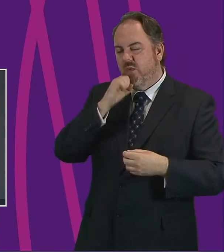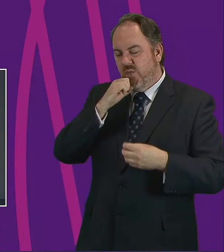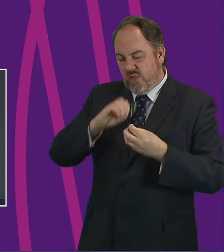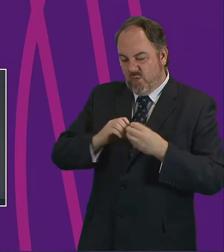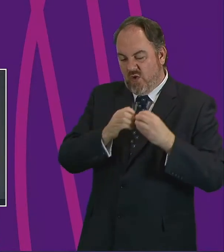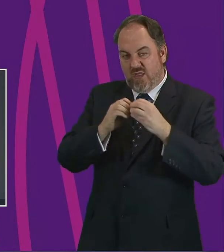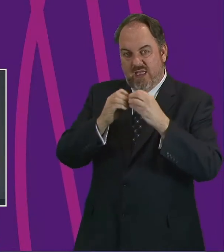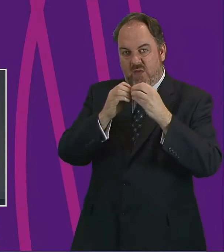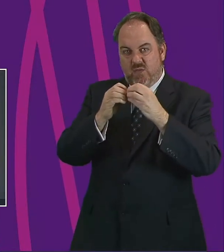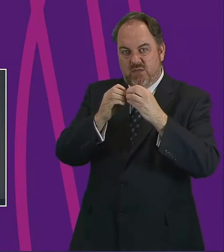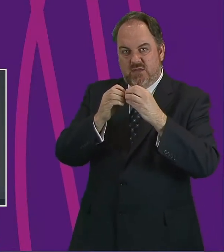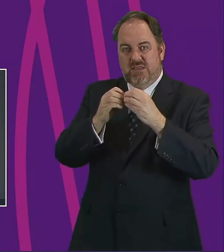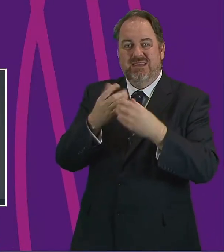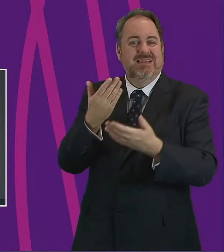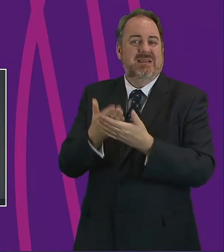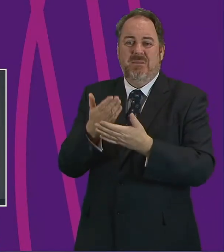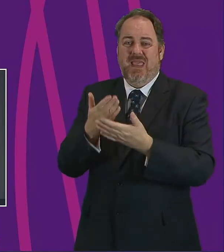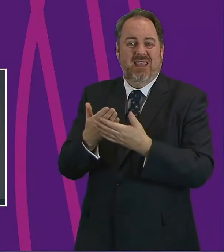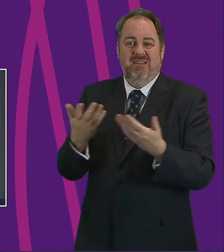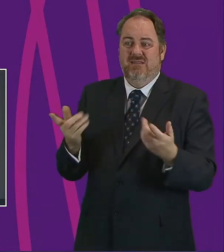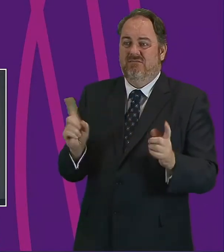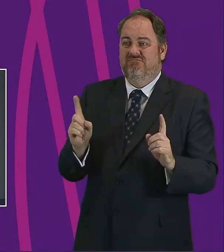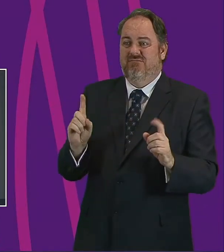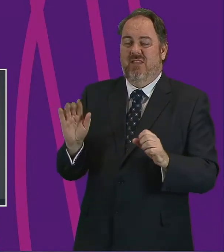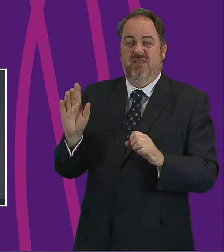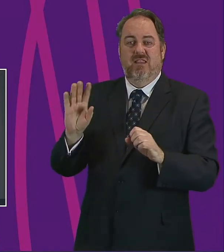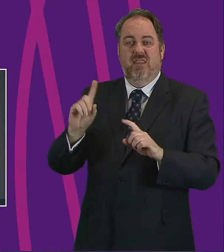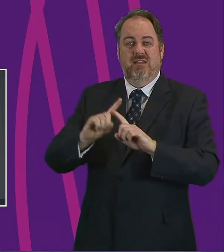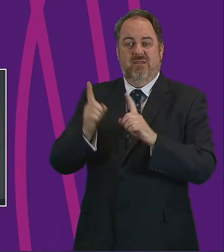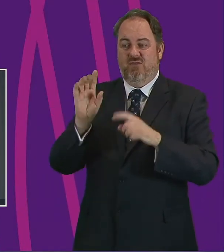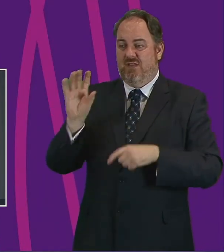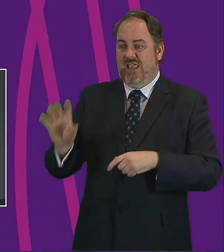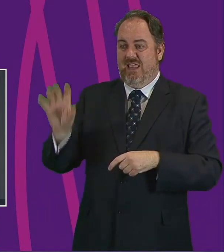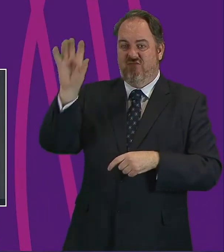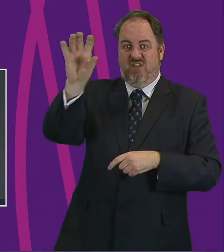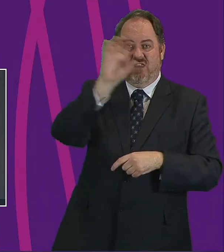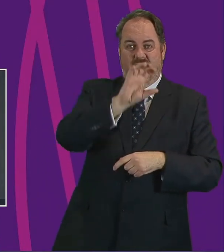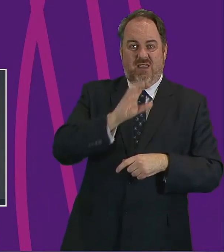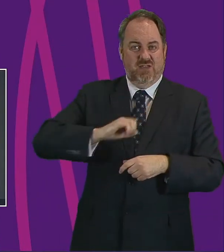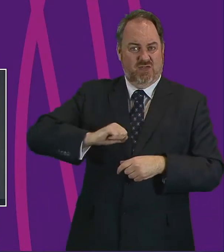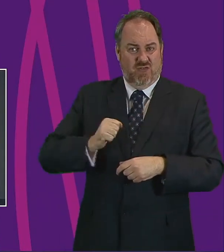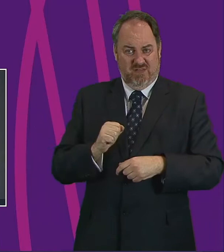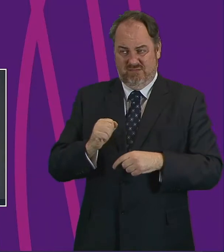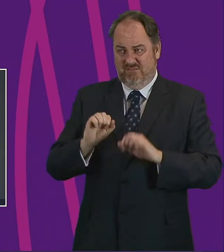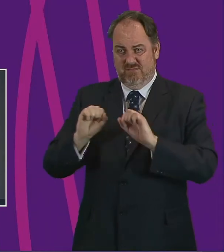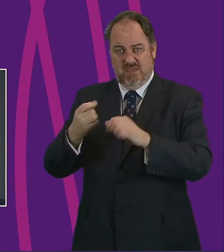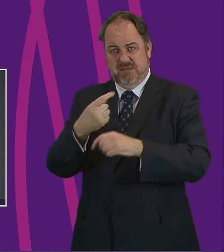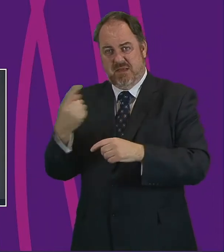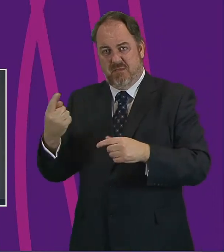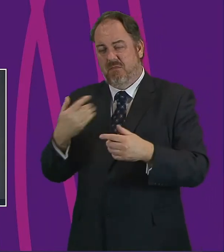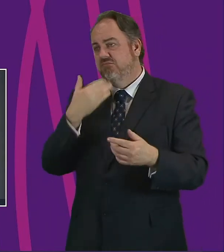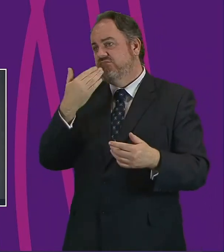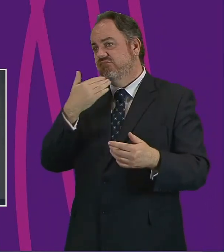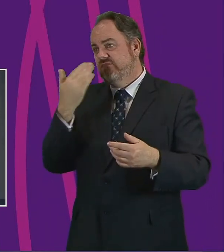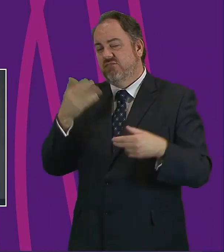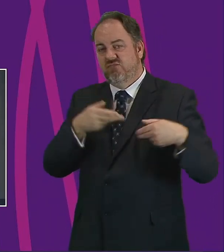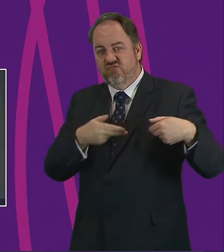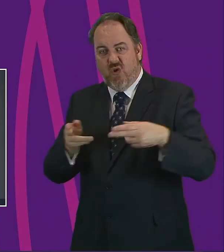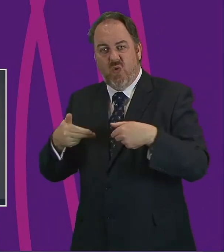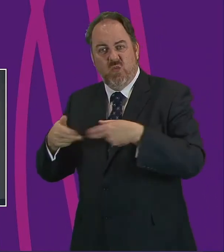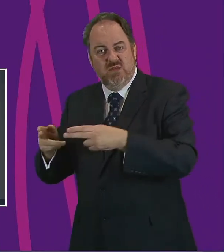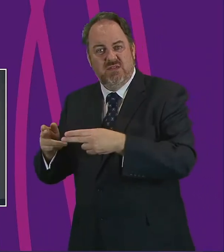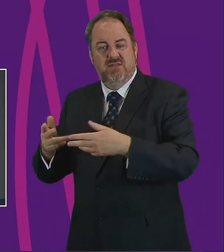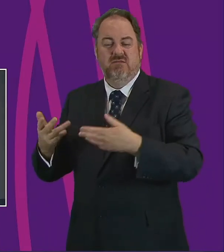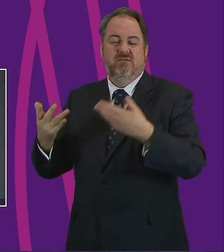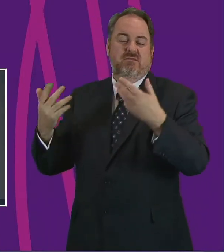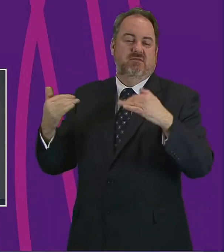different area to different area within the country, where we need to make sure there is the appropriate opportunity for local flexibility to